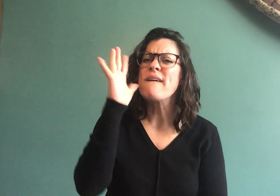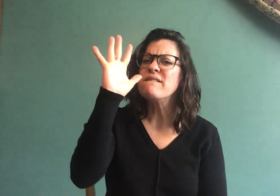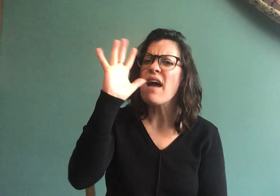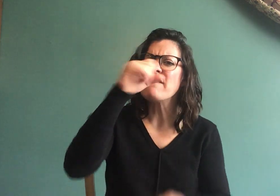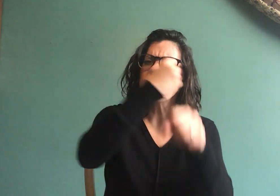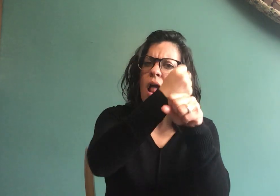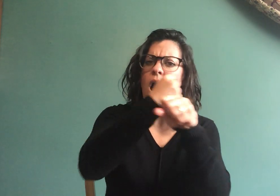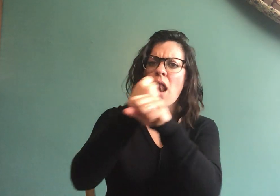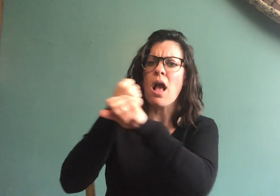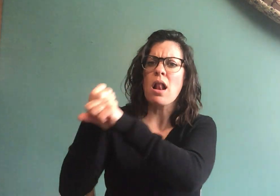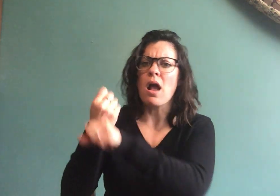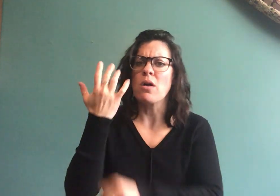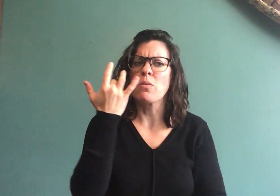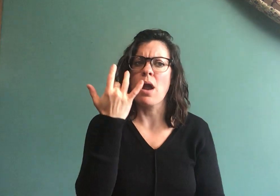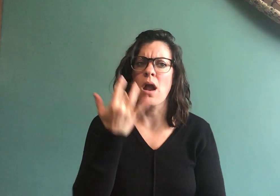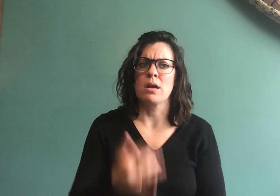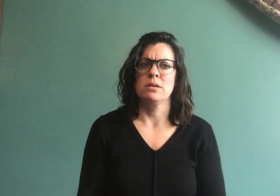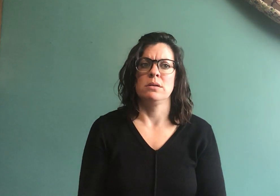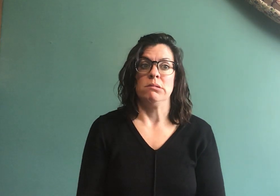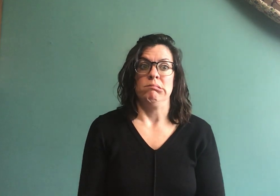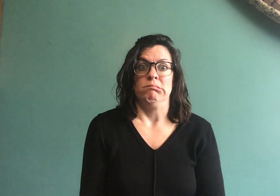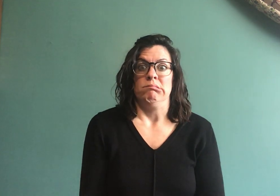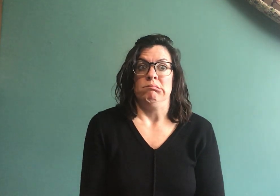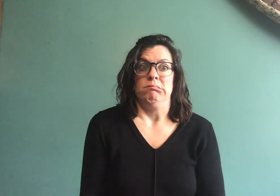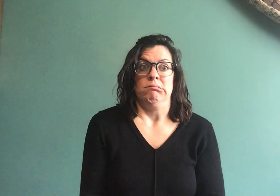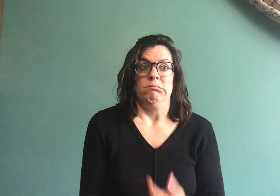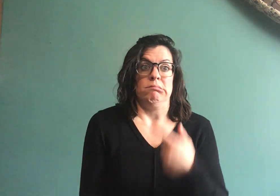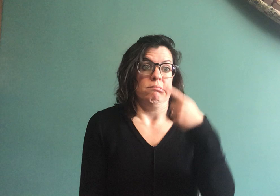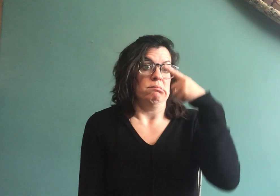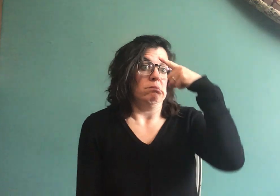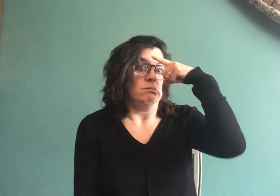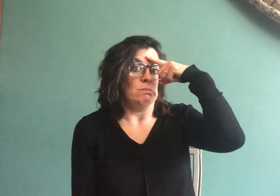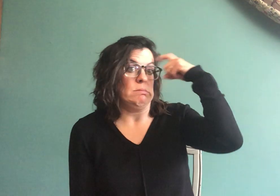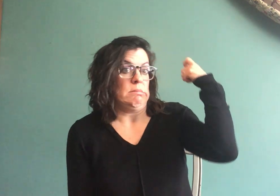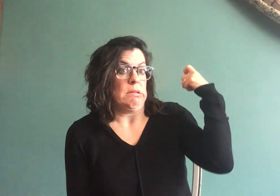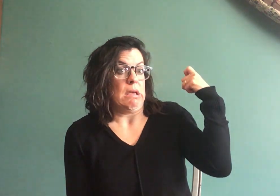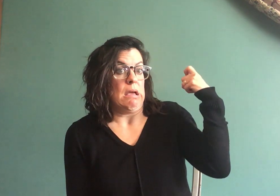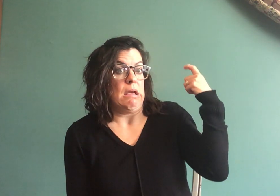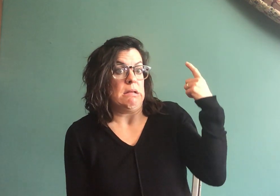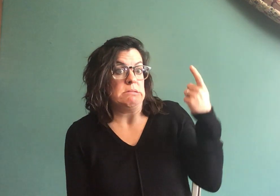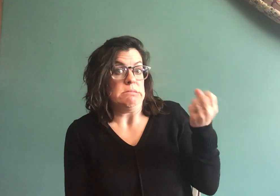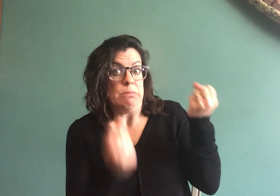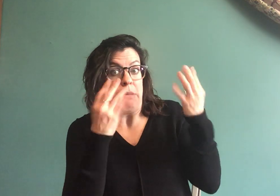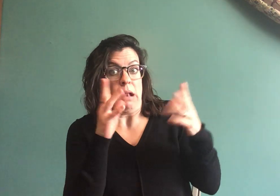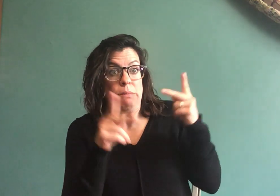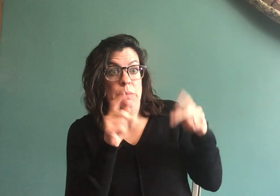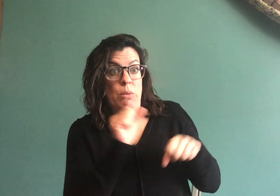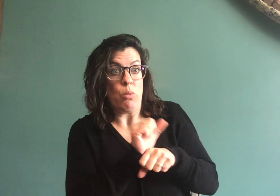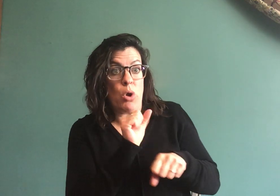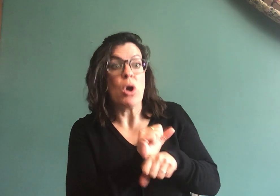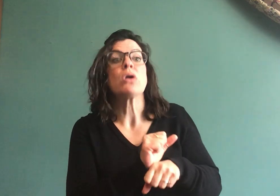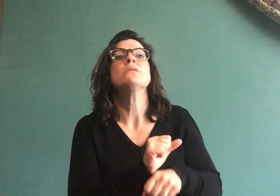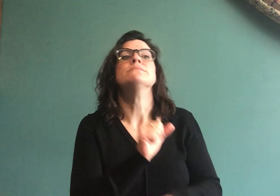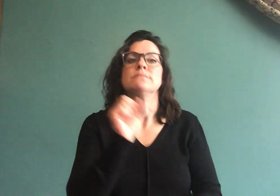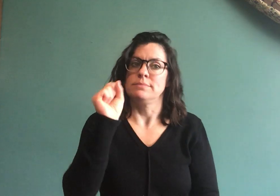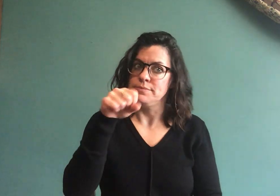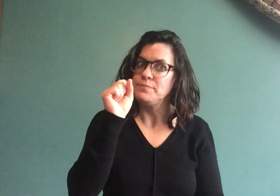Because it's for each person. For each person working on the equipment, yes.